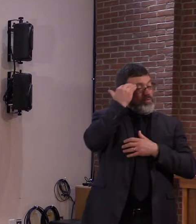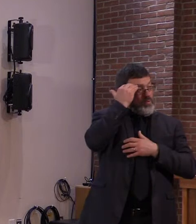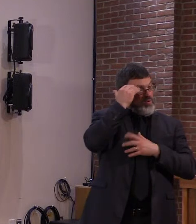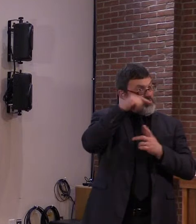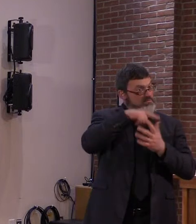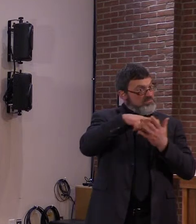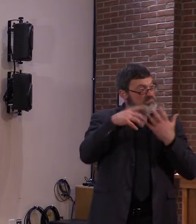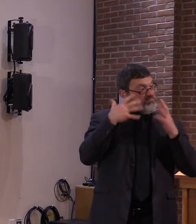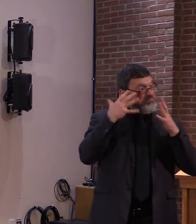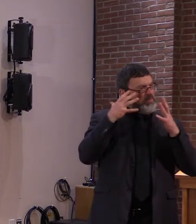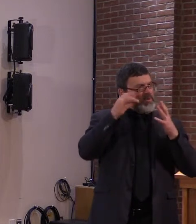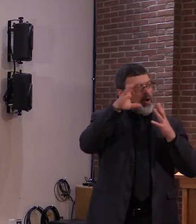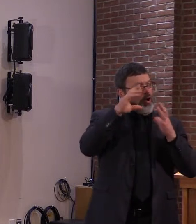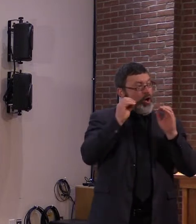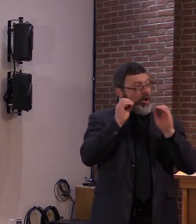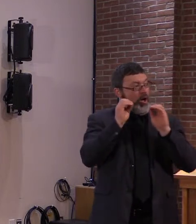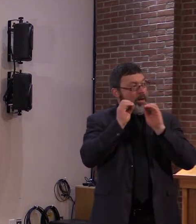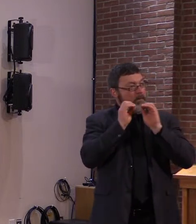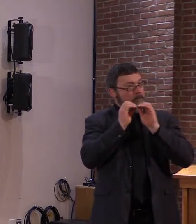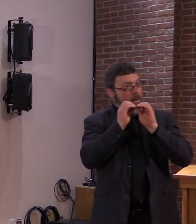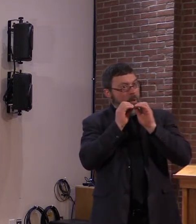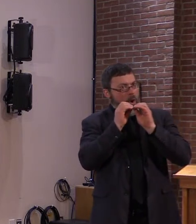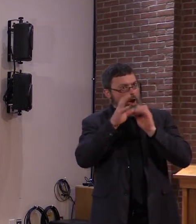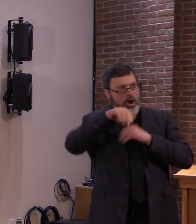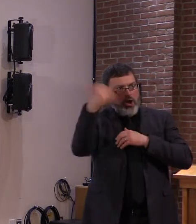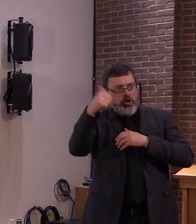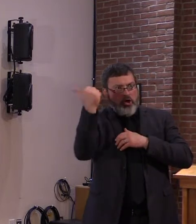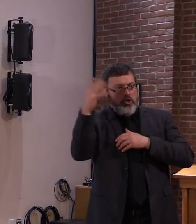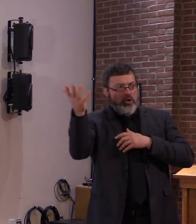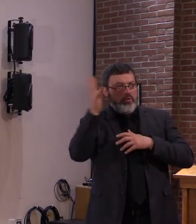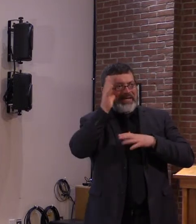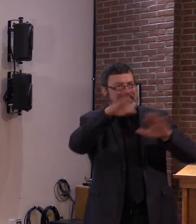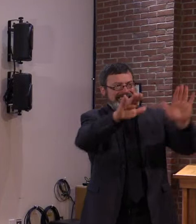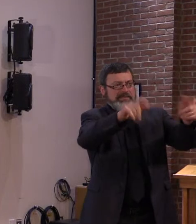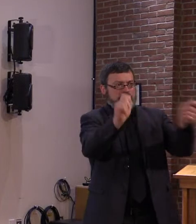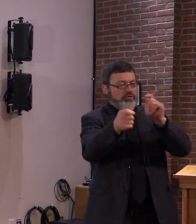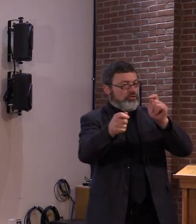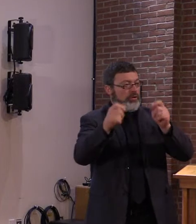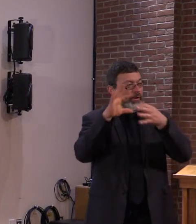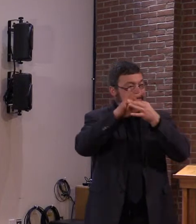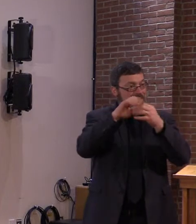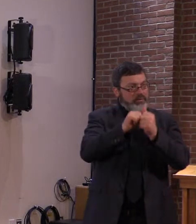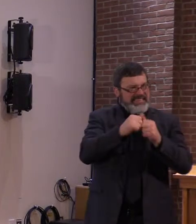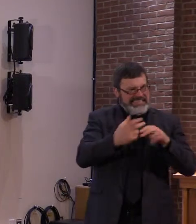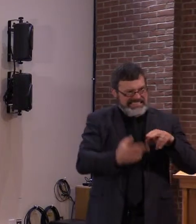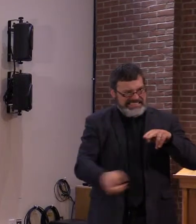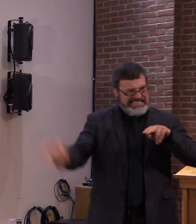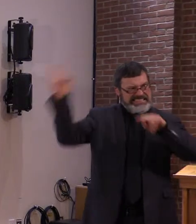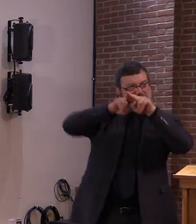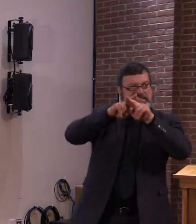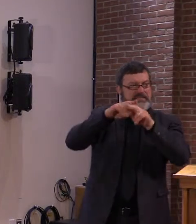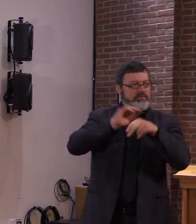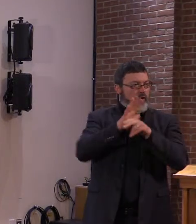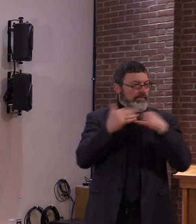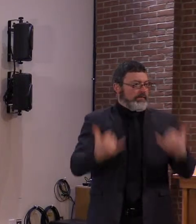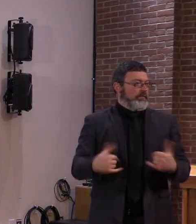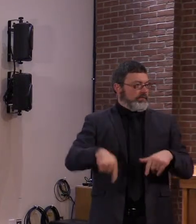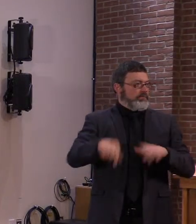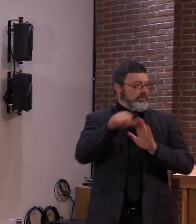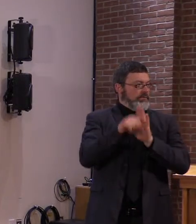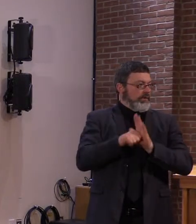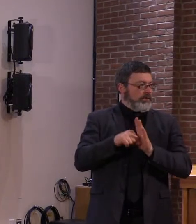From a federal standpoint, and from all the plenty of advisory panels that are out there, there is